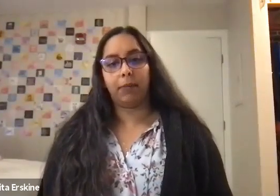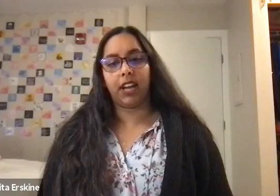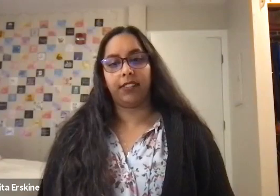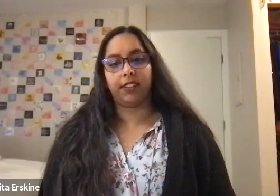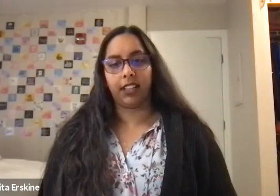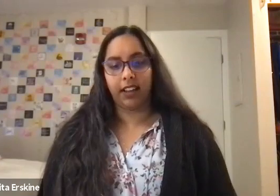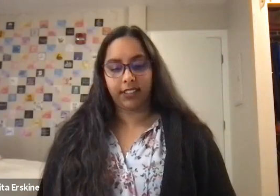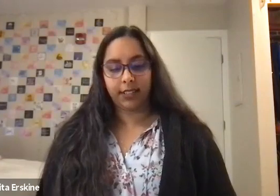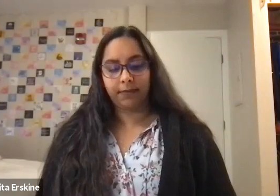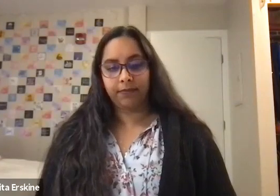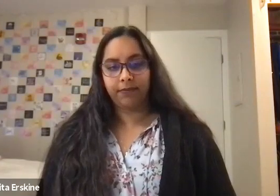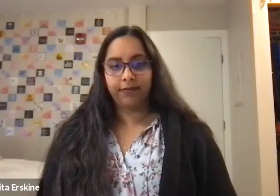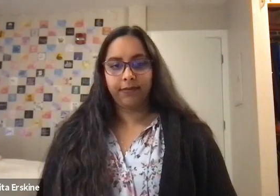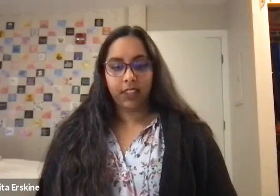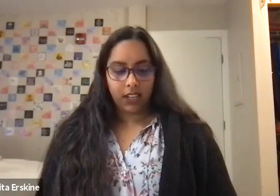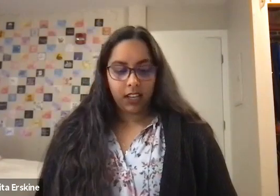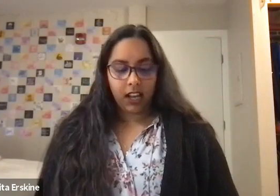change happened after I left.